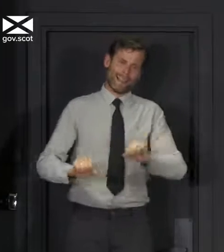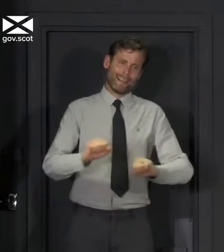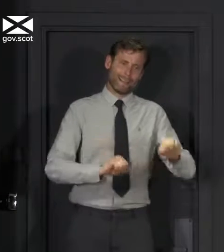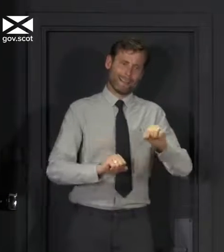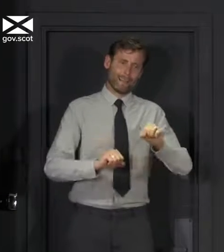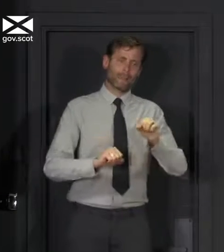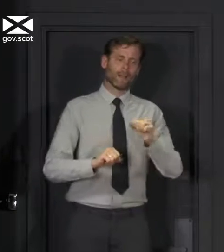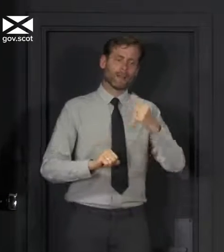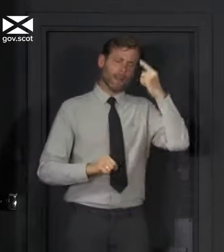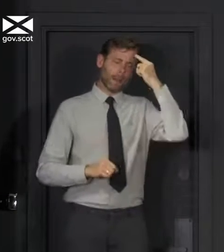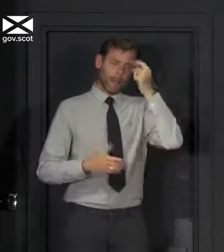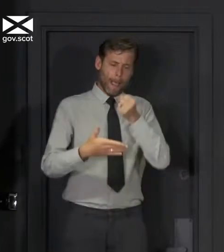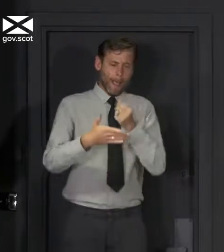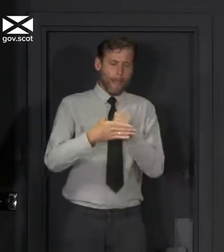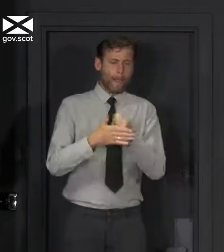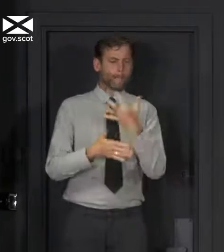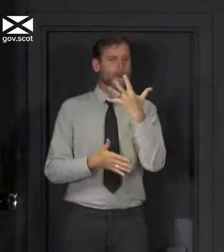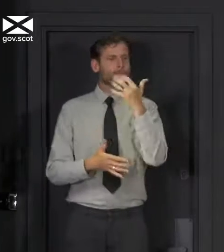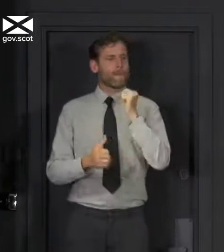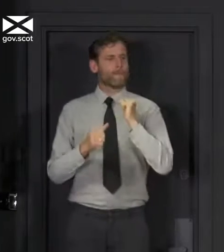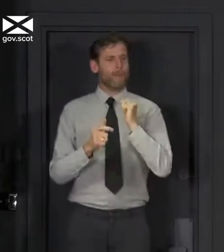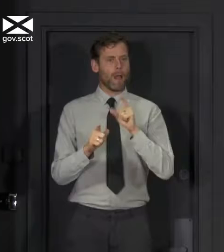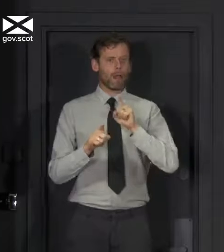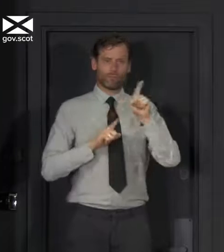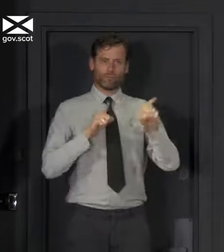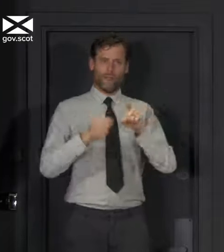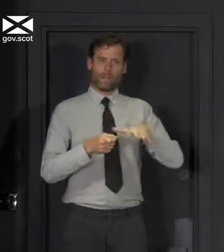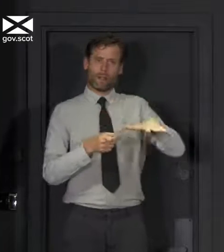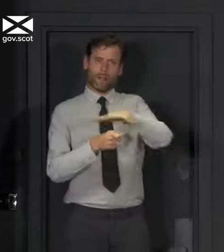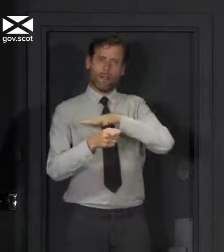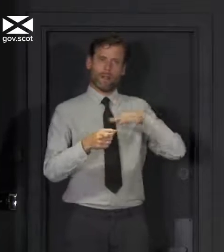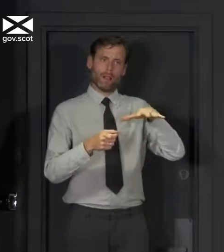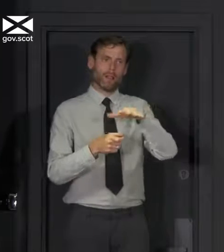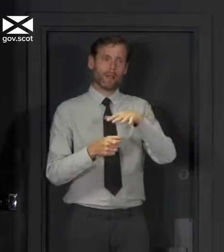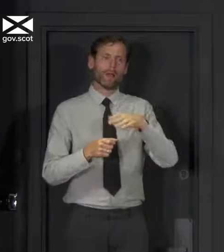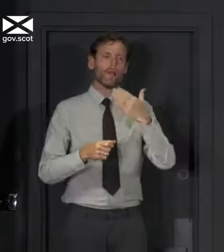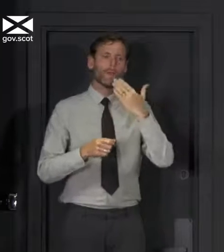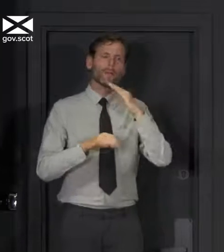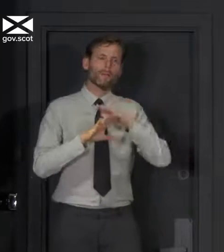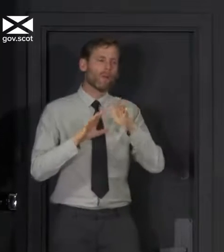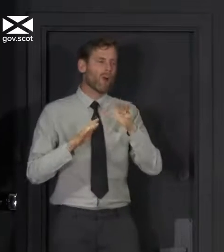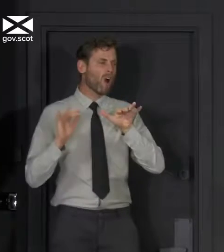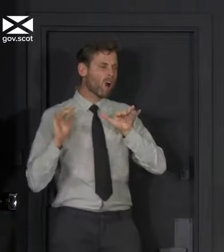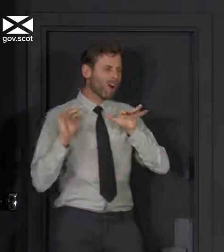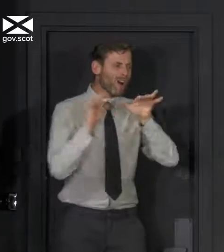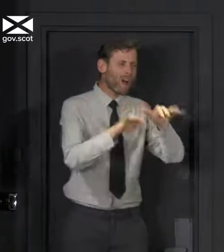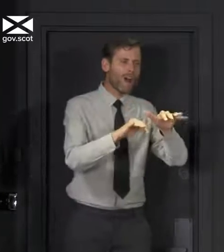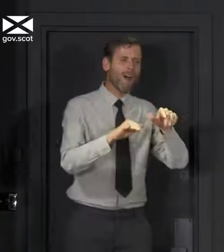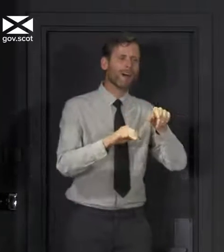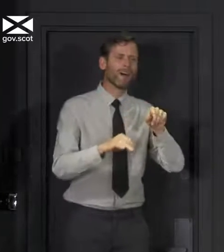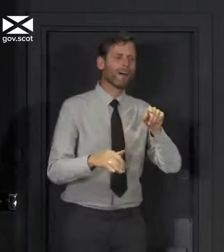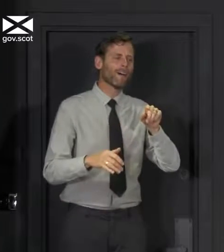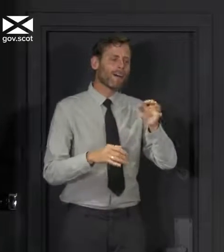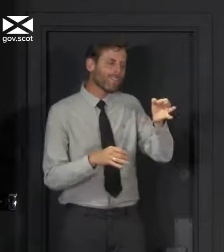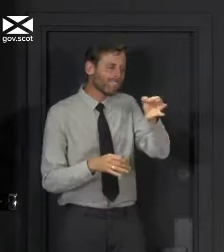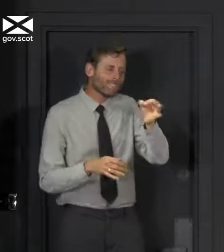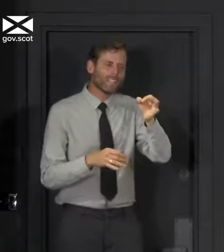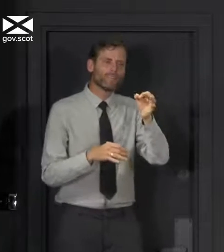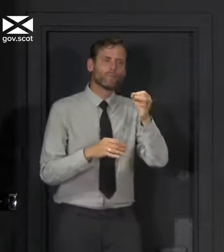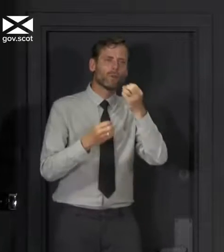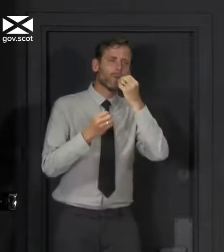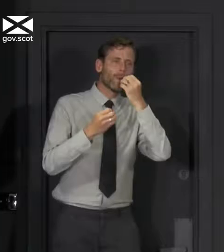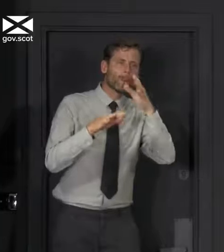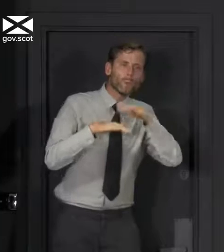than 5 miles from your home. And please do not crowd beauty spots, rural locations, or small villages.